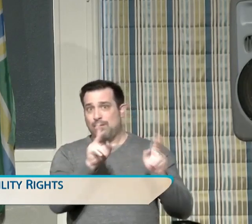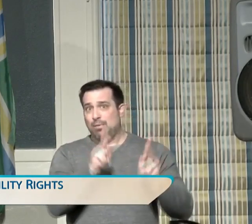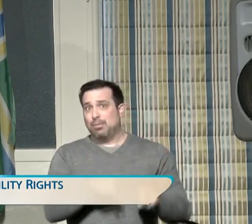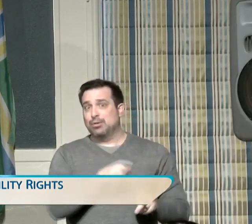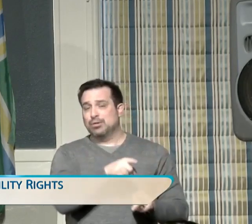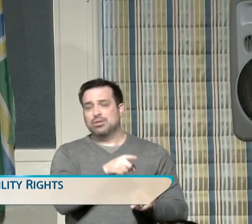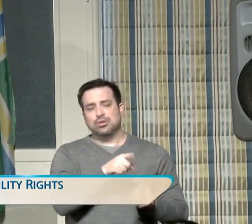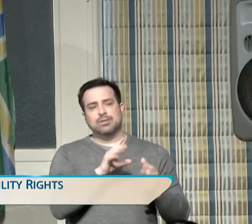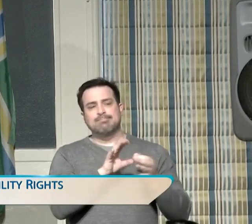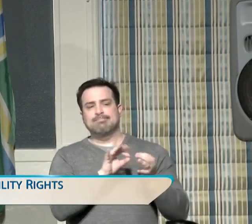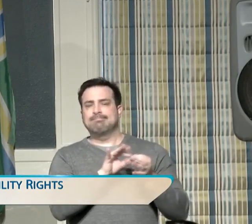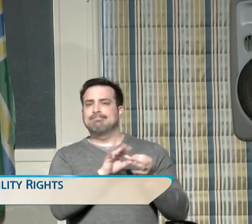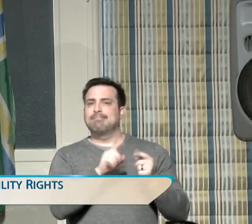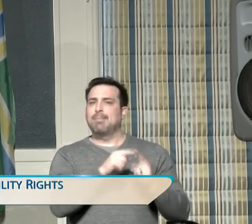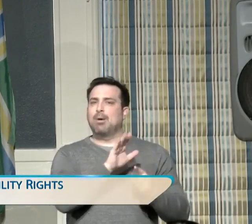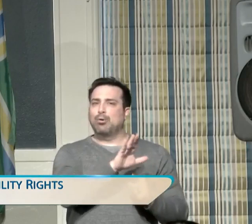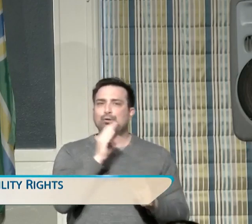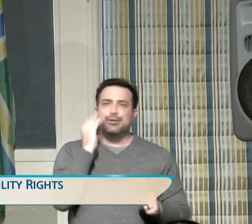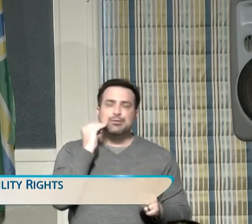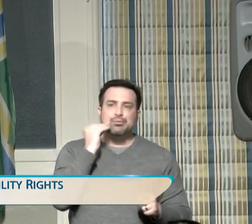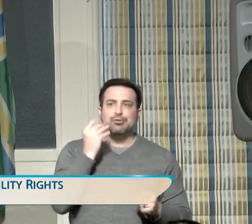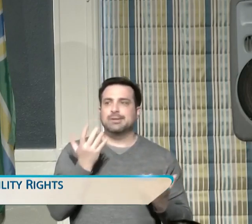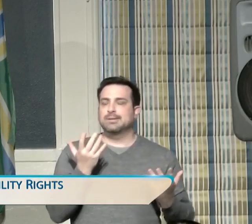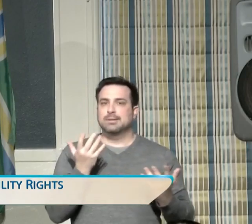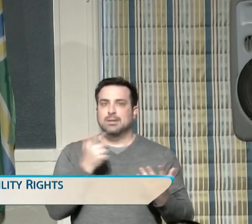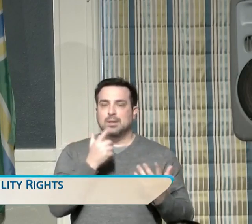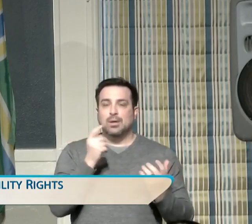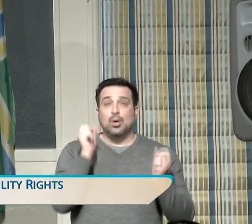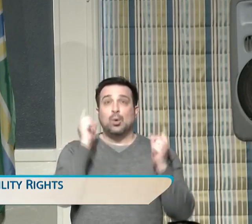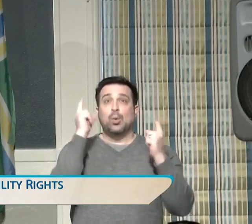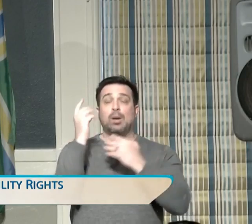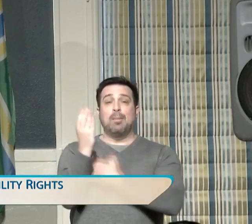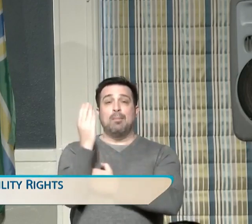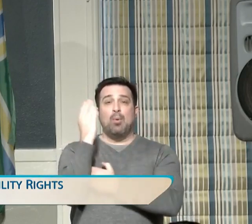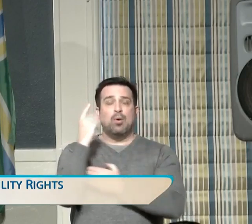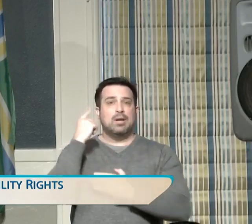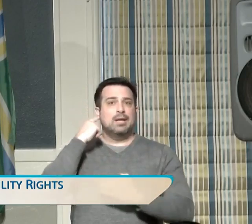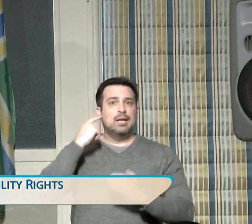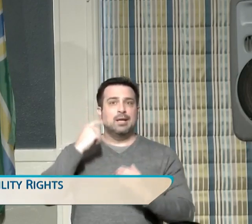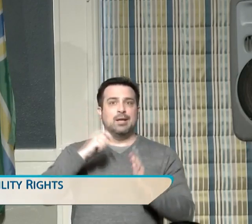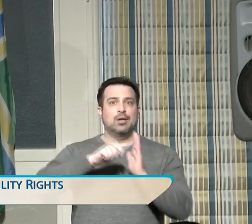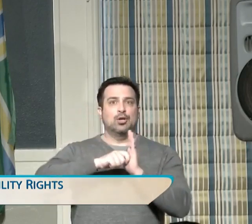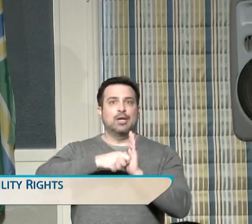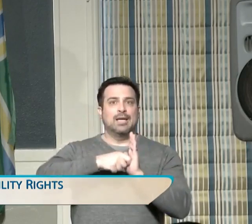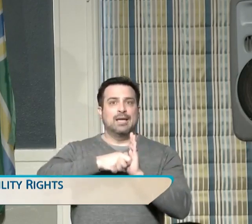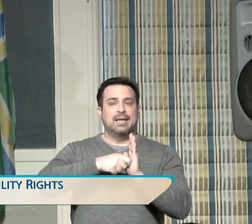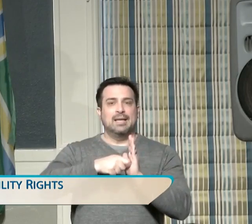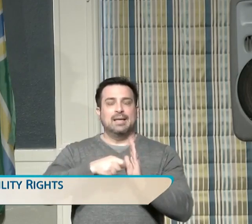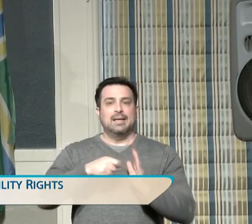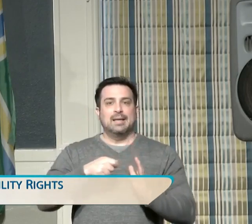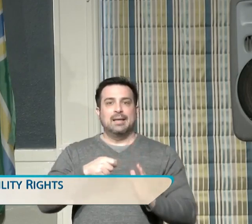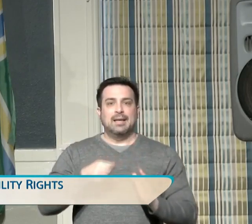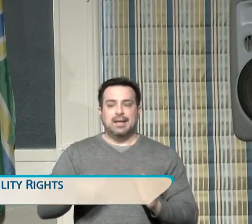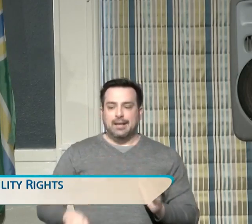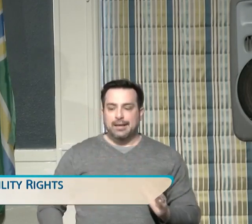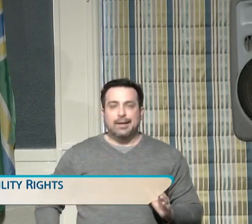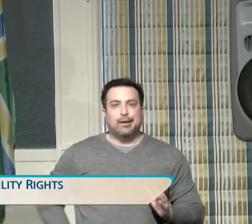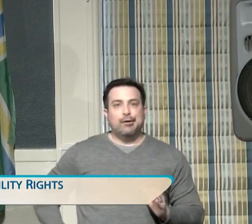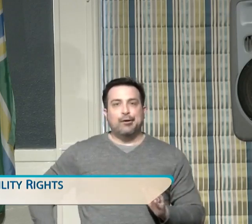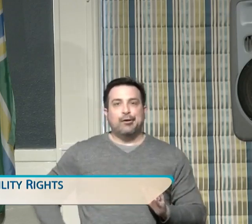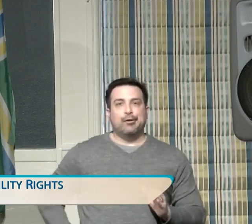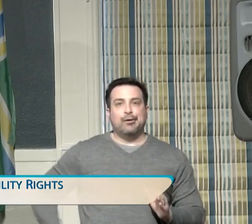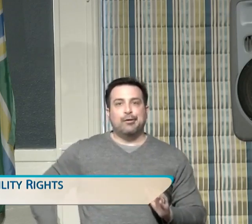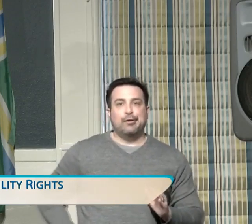talks about her experiences there of waking up in the morning and hearing the keys on the side of her keepers and